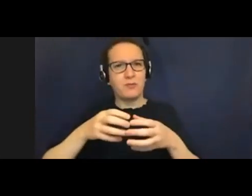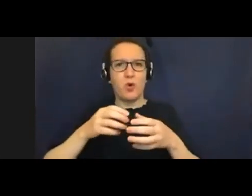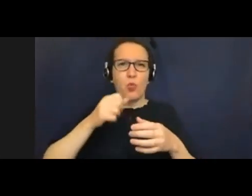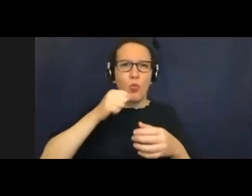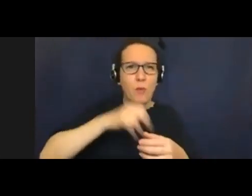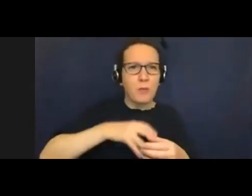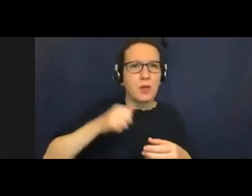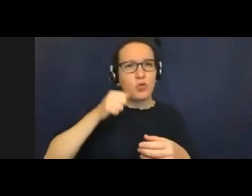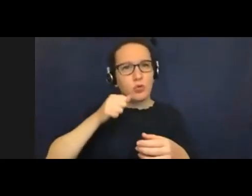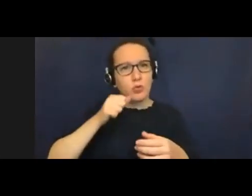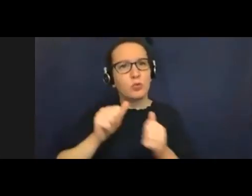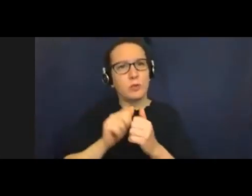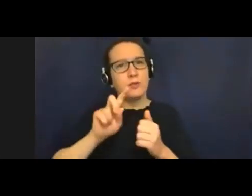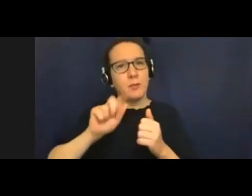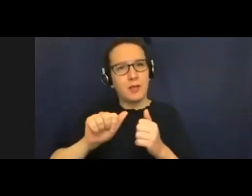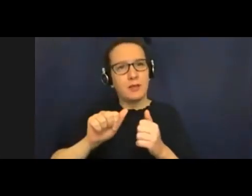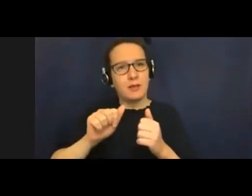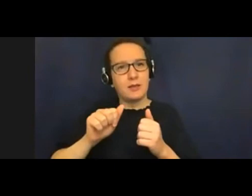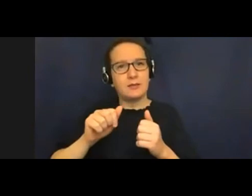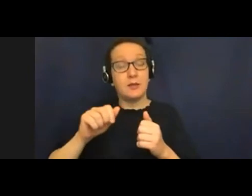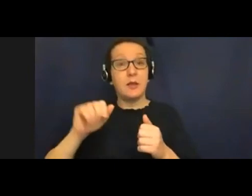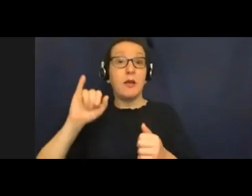in 2019,